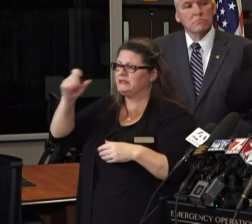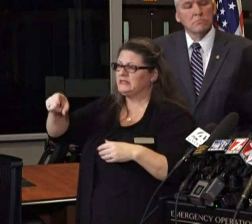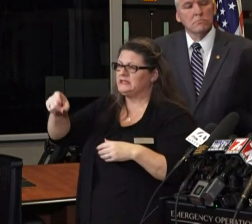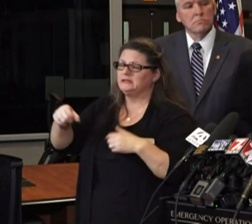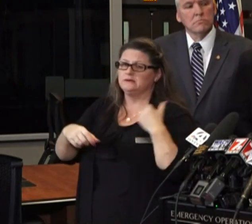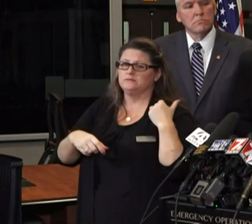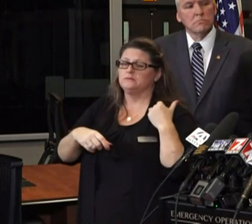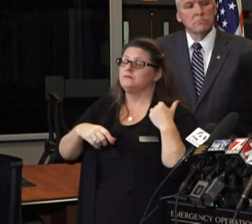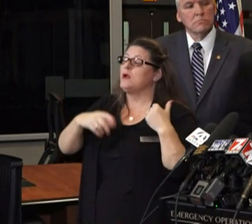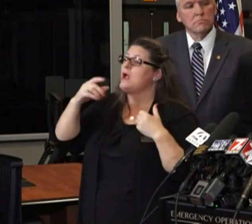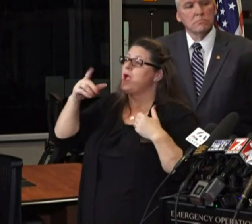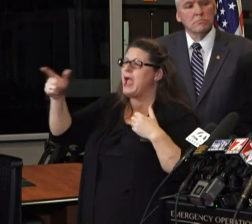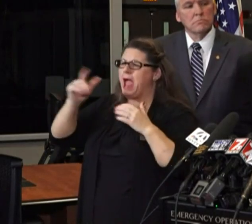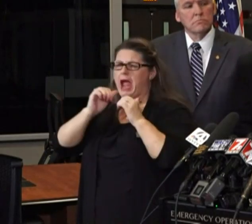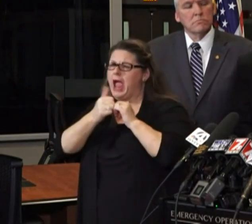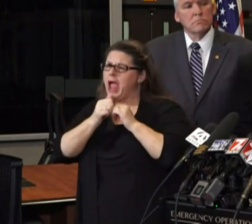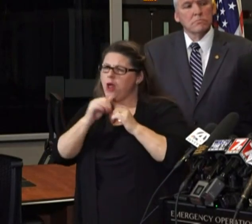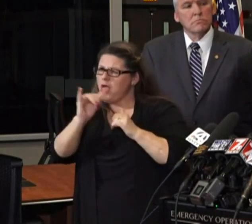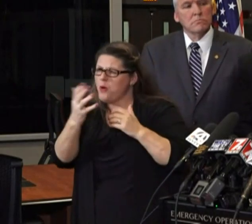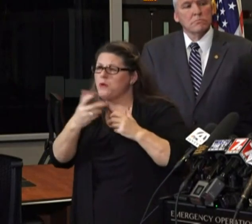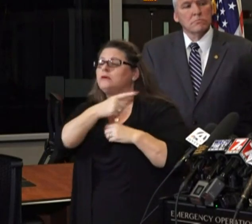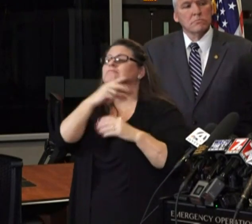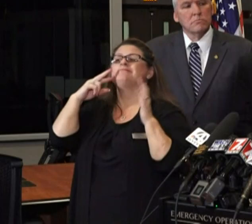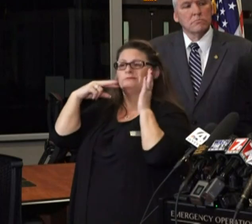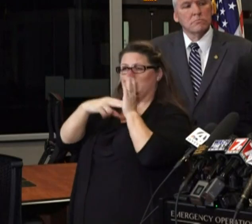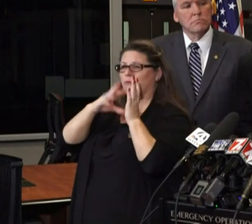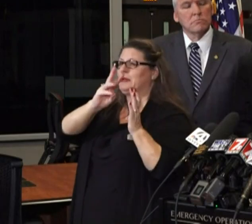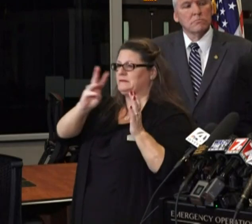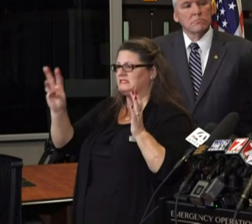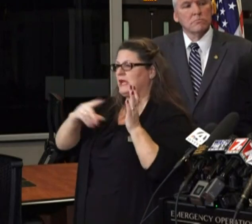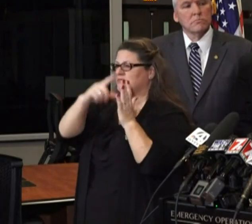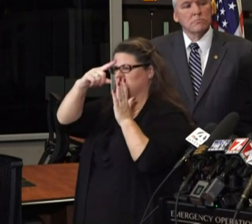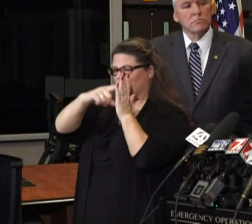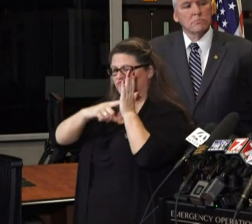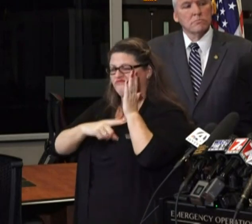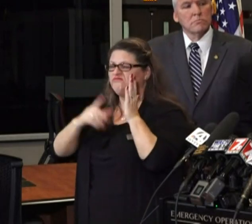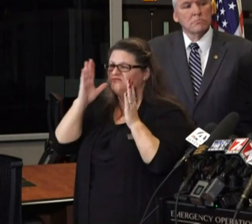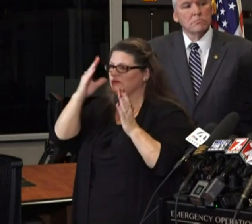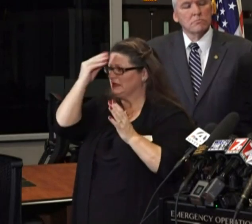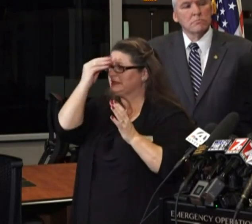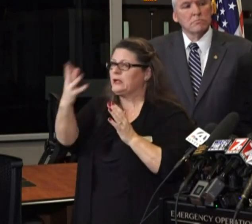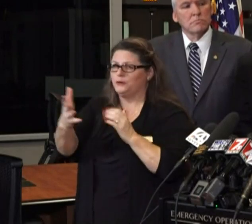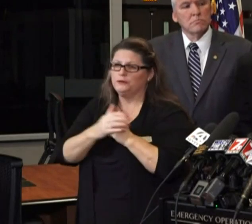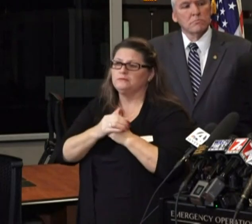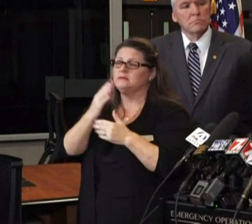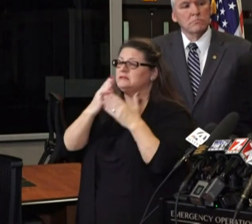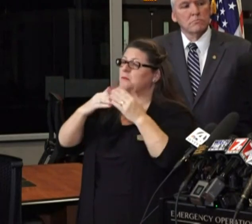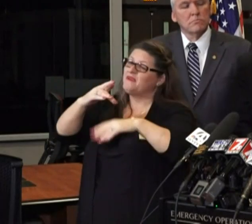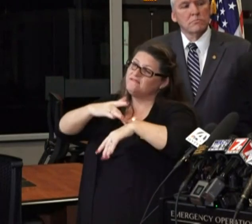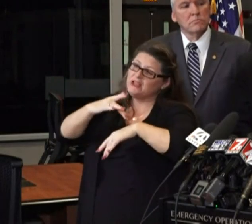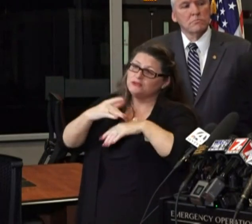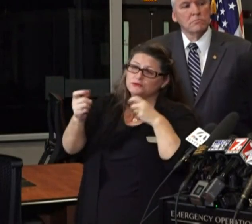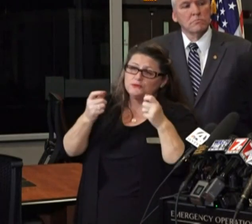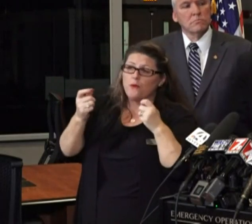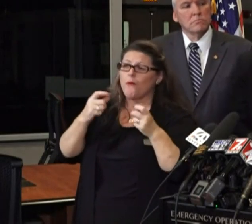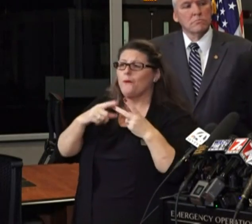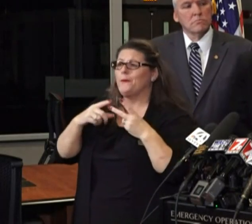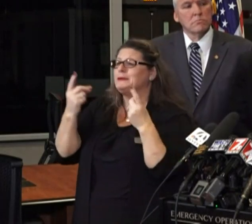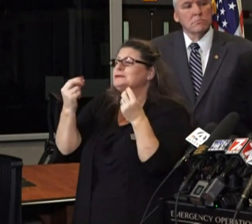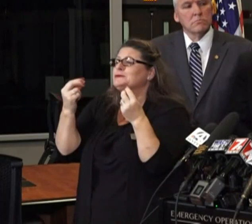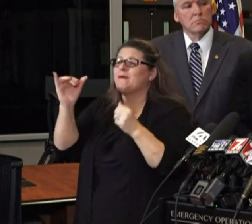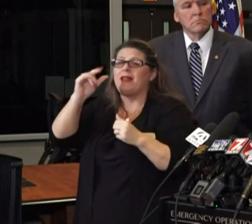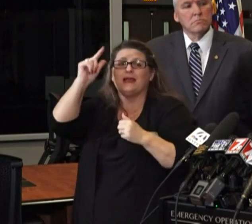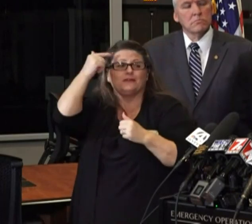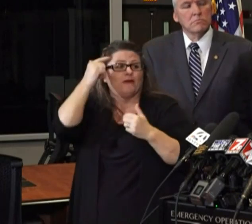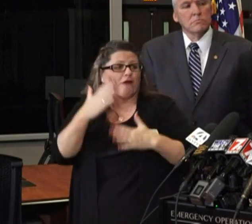to the CDC website, resources that tell you some of it is infection control, what to do, just like the governor